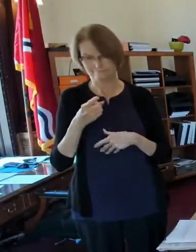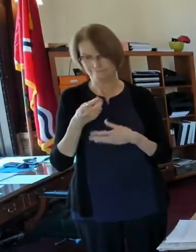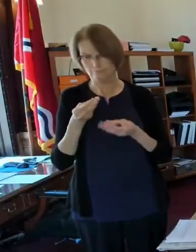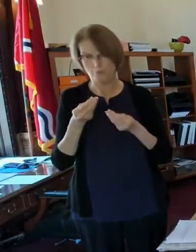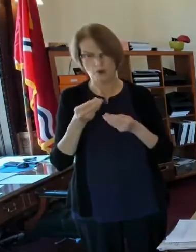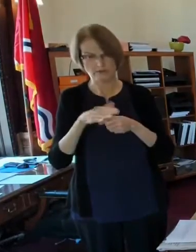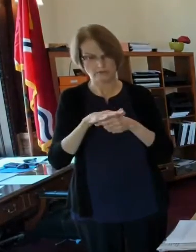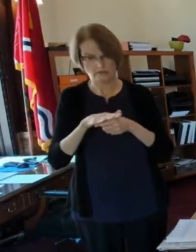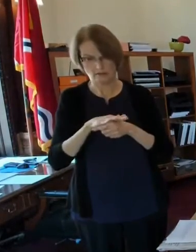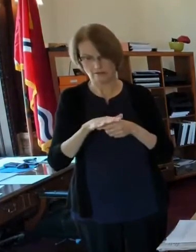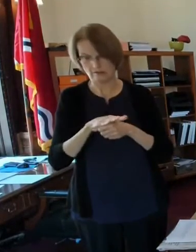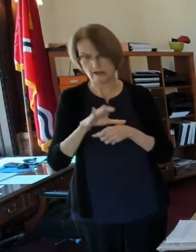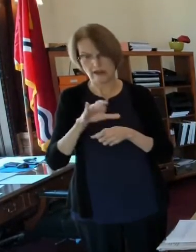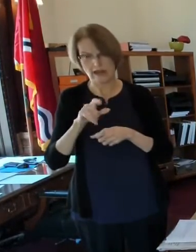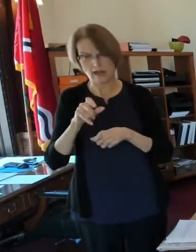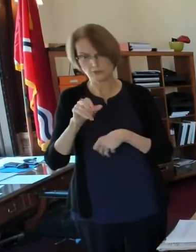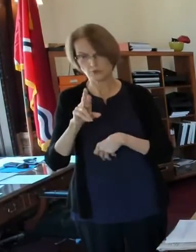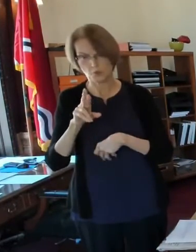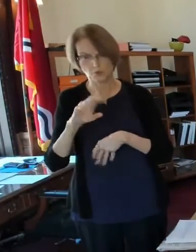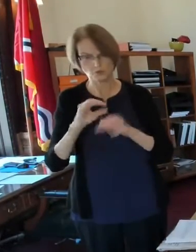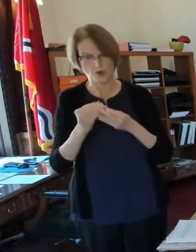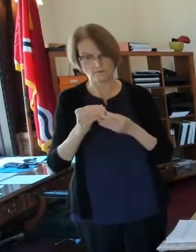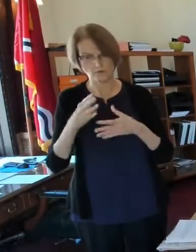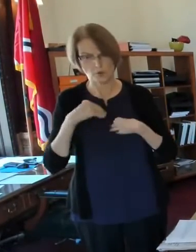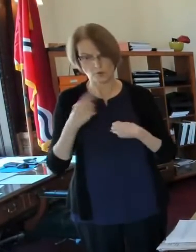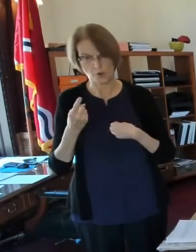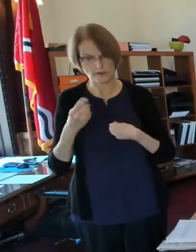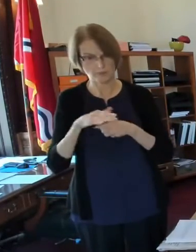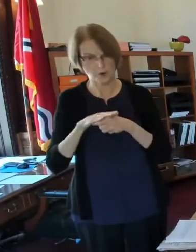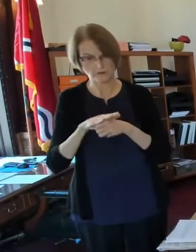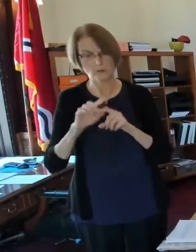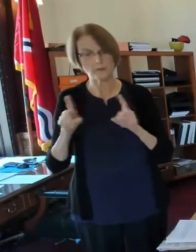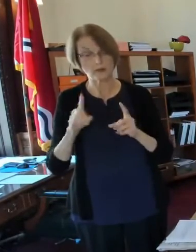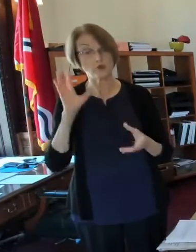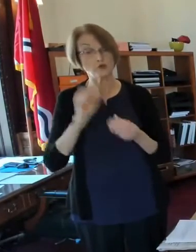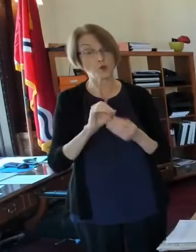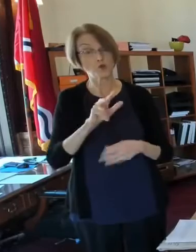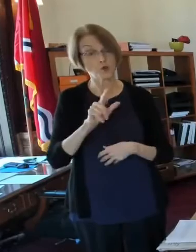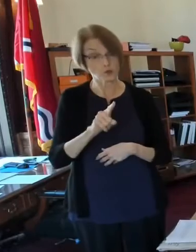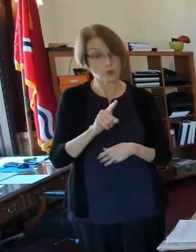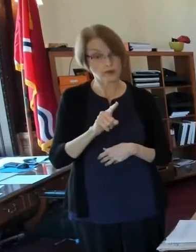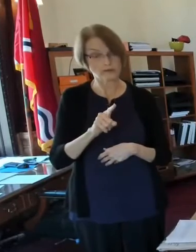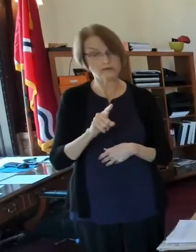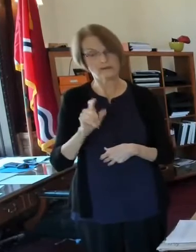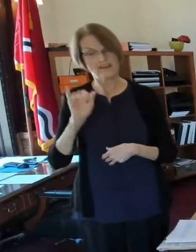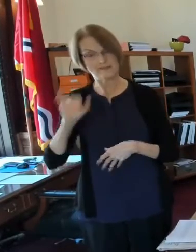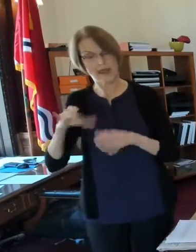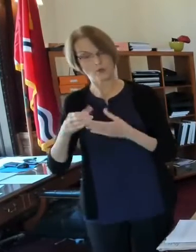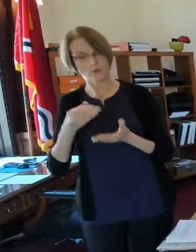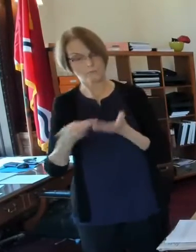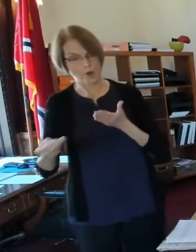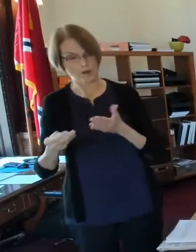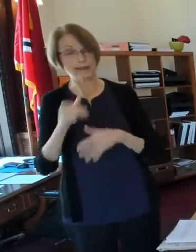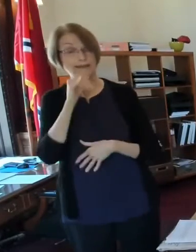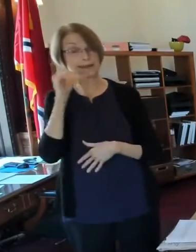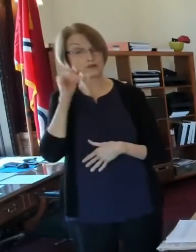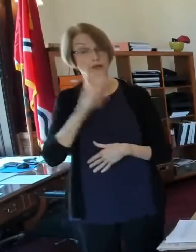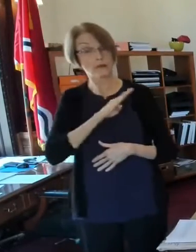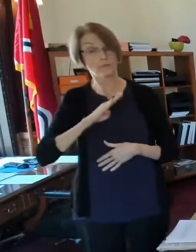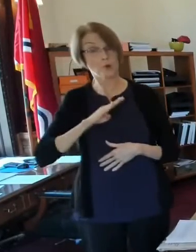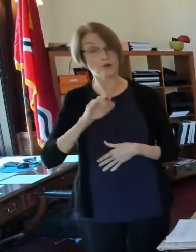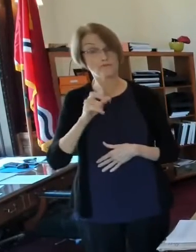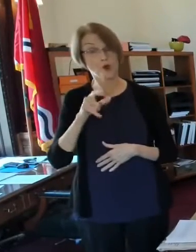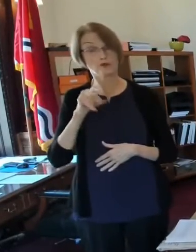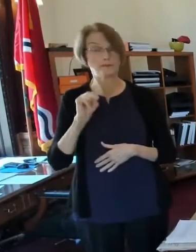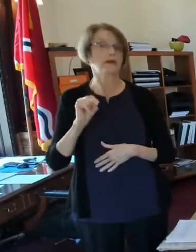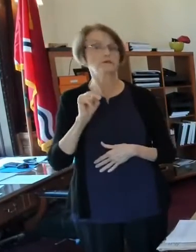owned by the comptroller's office. Not unusual, just so that had to go through the Board of Aldermen process yesterday. So there was a